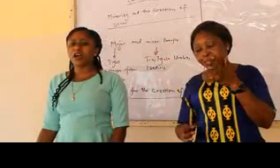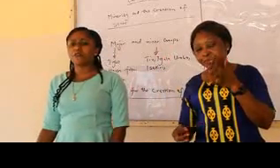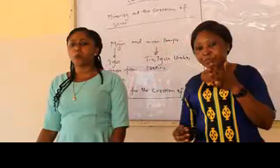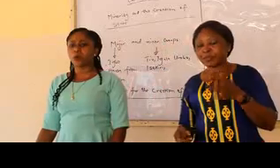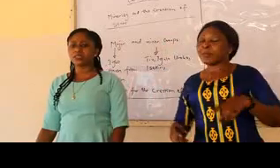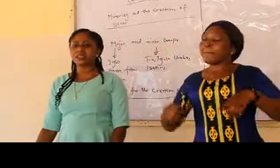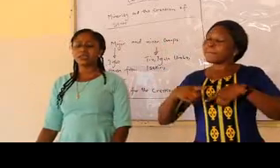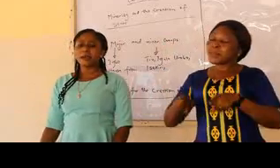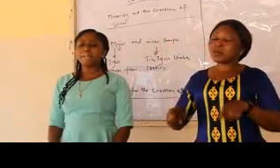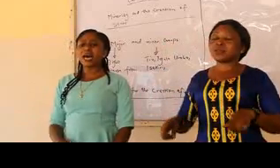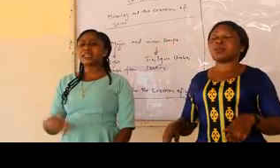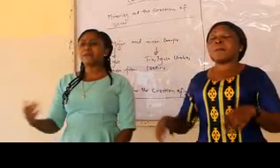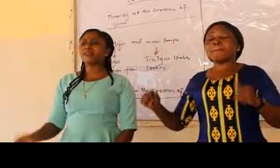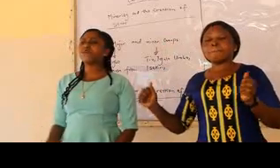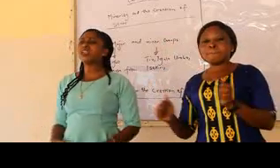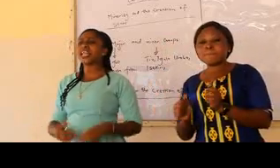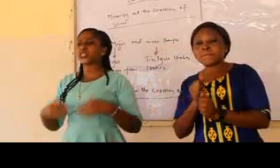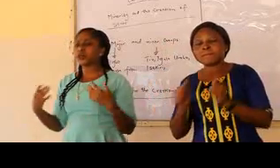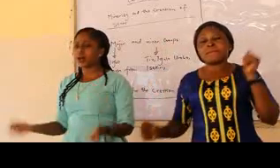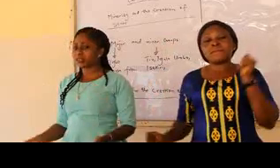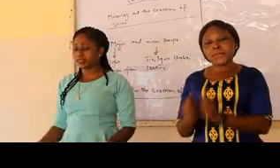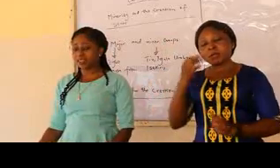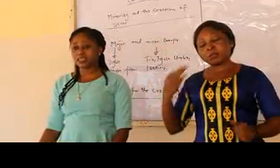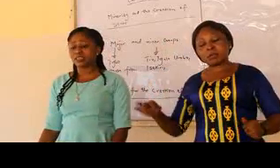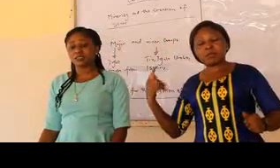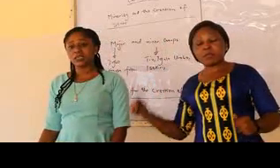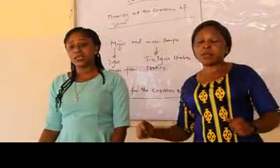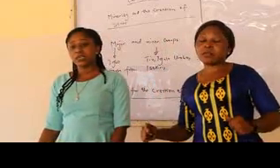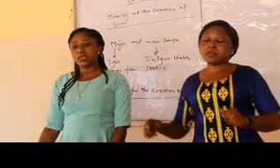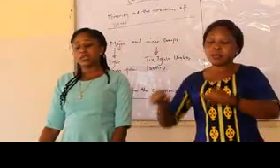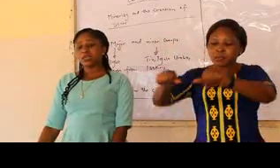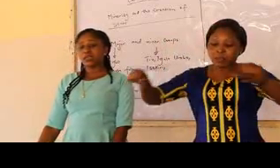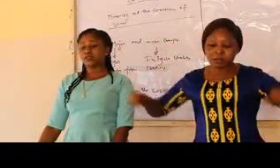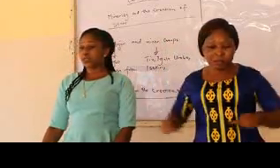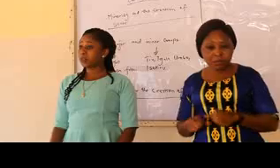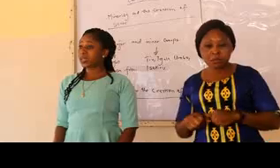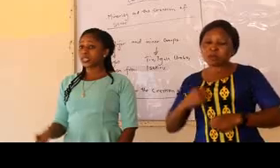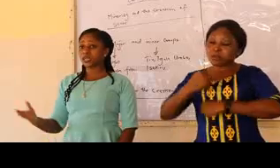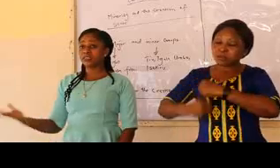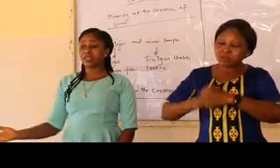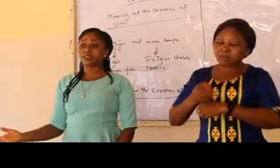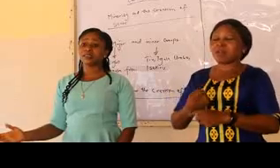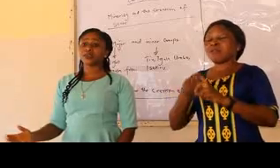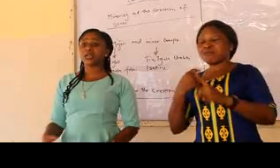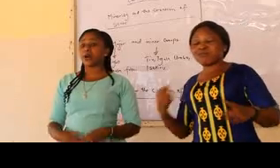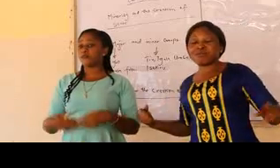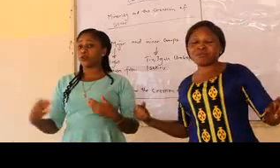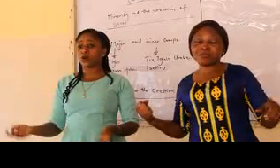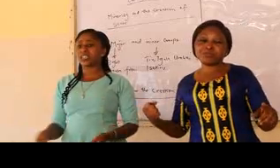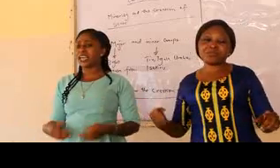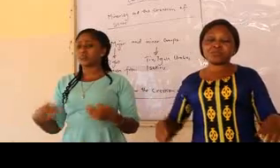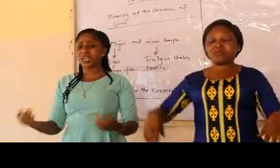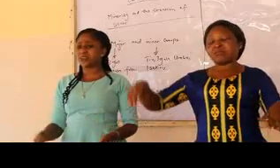times suffer from what? Pandemics, even natural disasters. If you're talking about natural disasters, you're talking